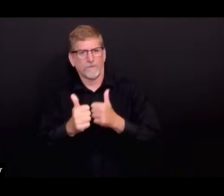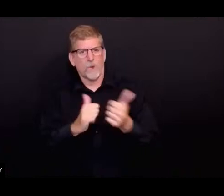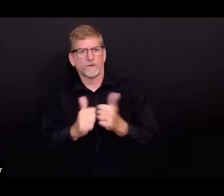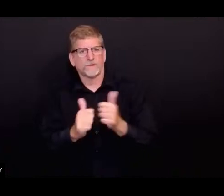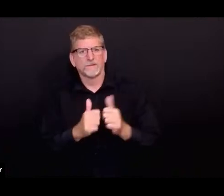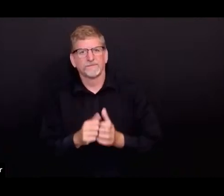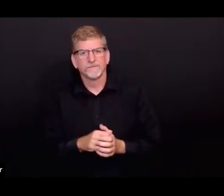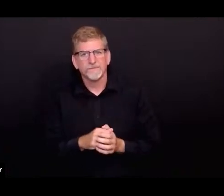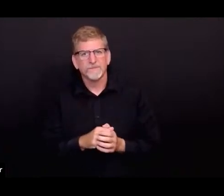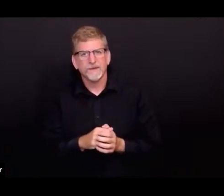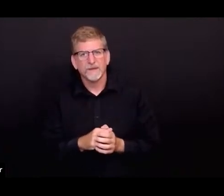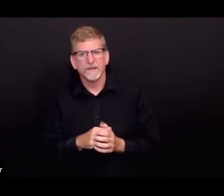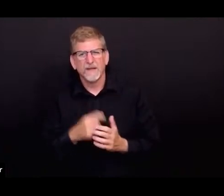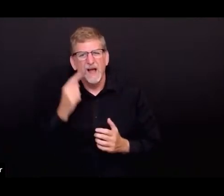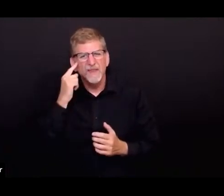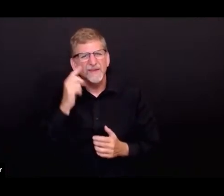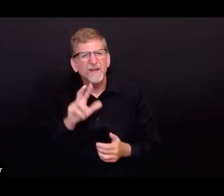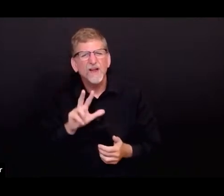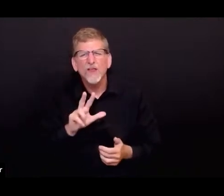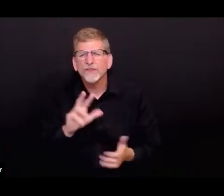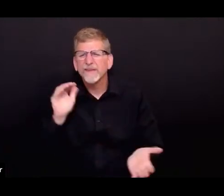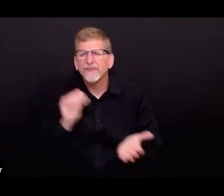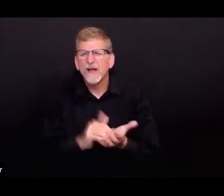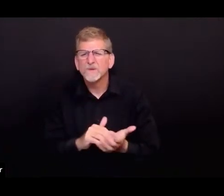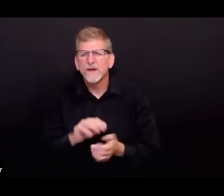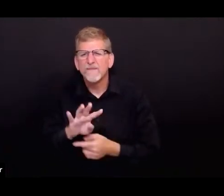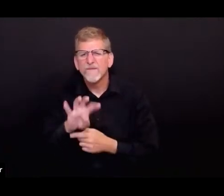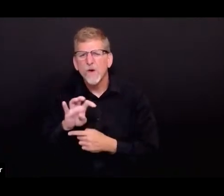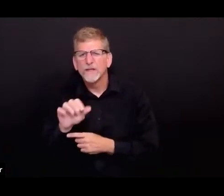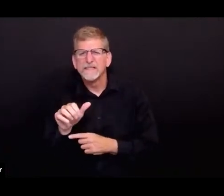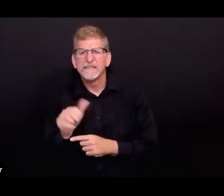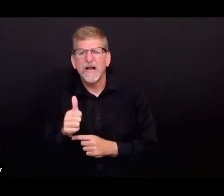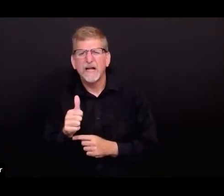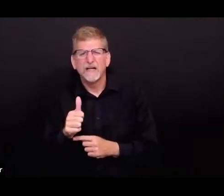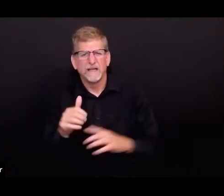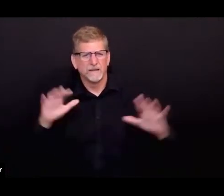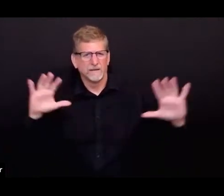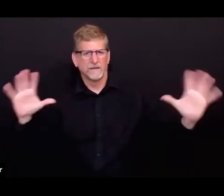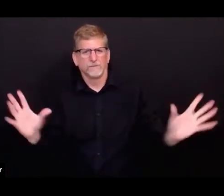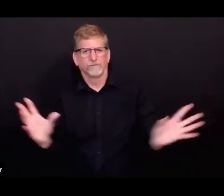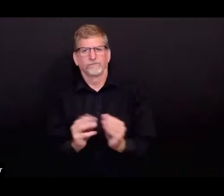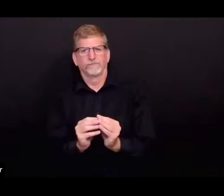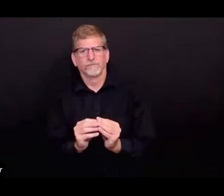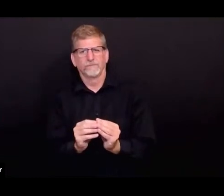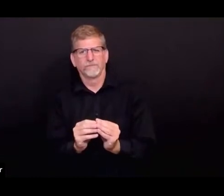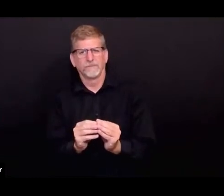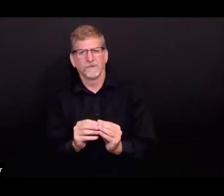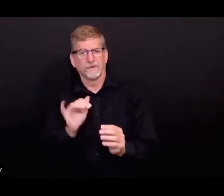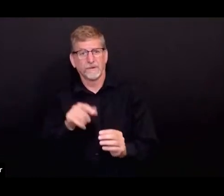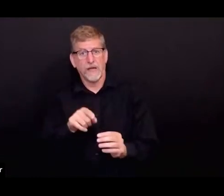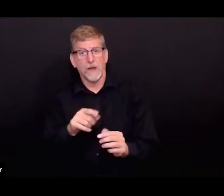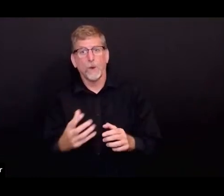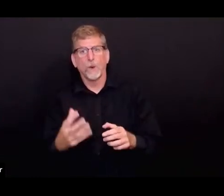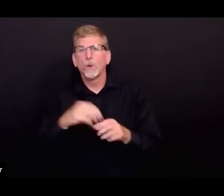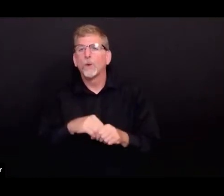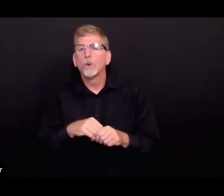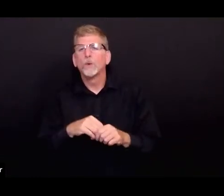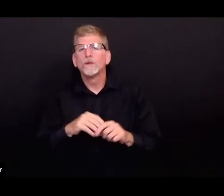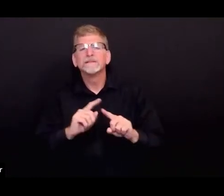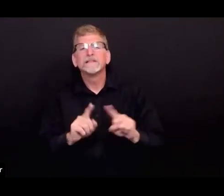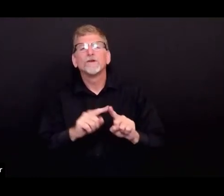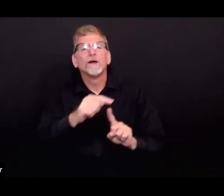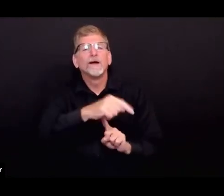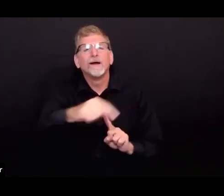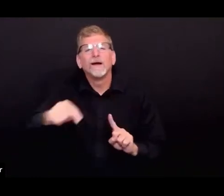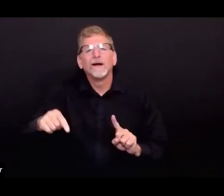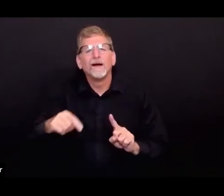3,410 cases, that included over 7,000 household contacts who needed to be isolated. And if